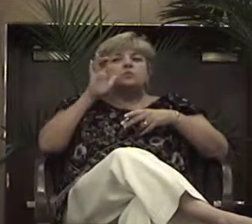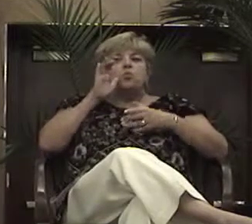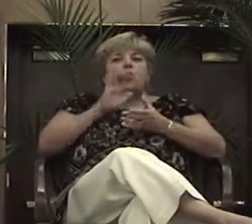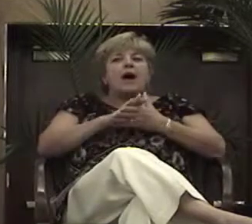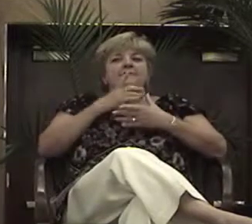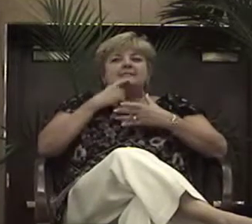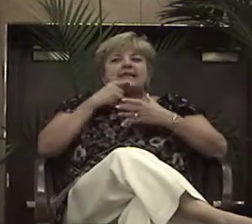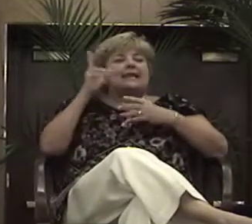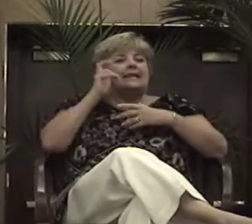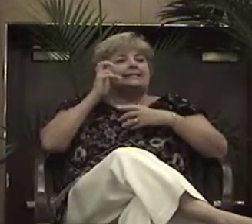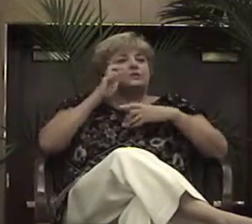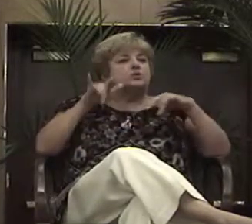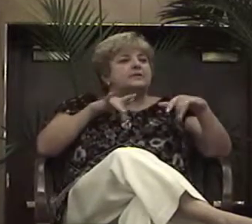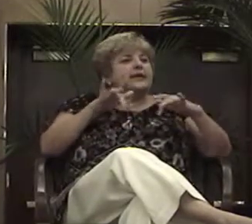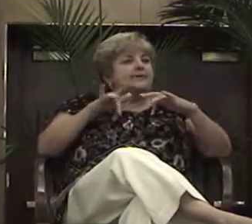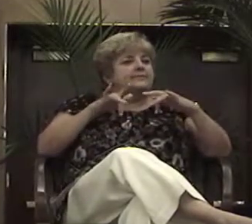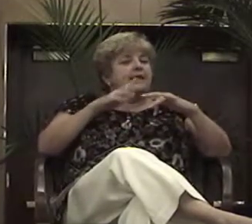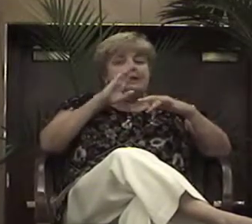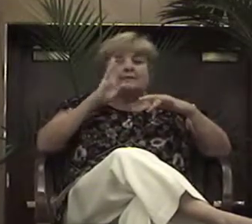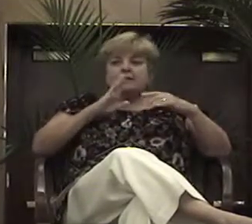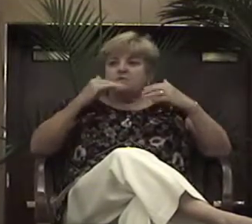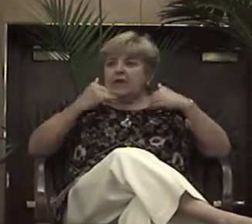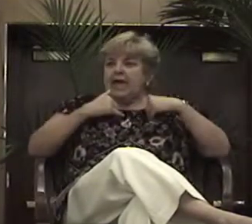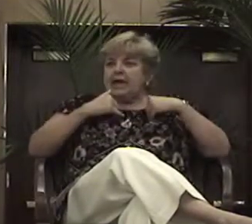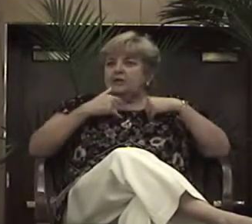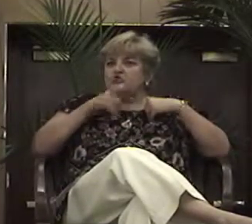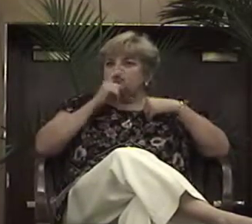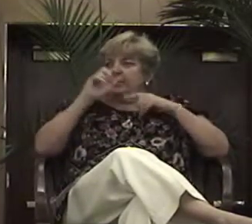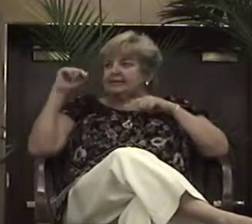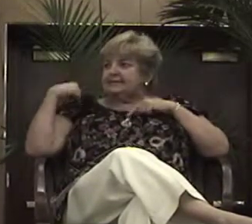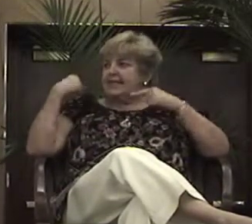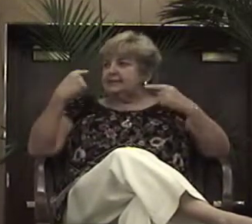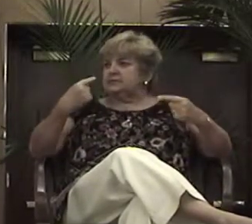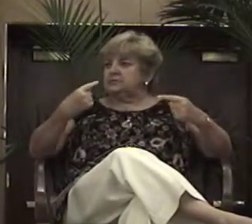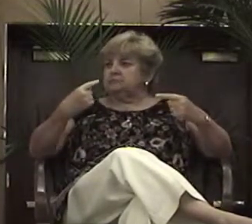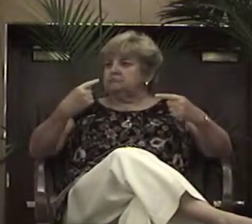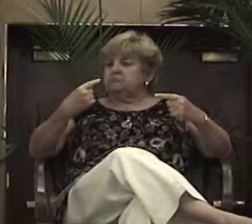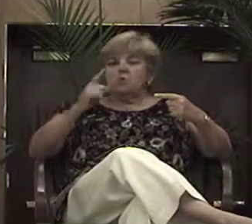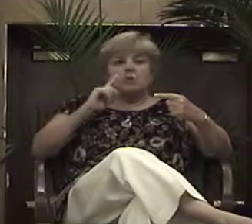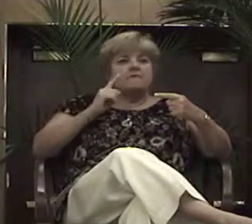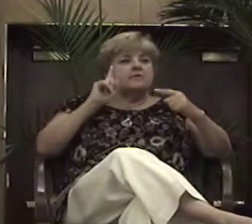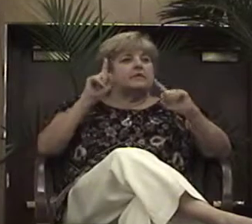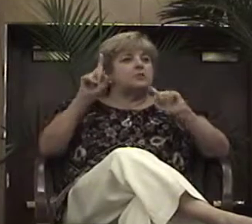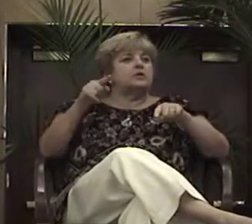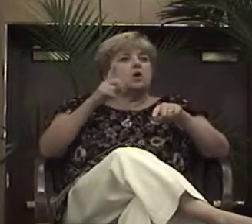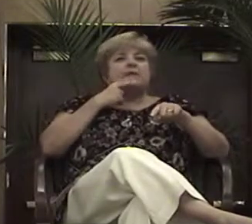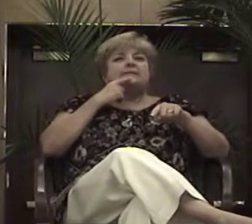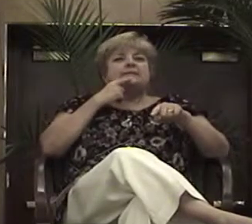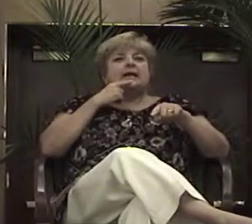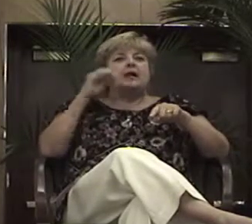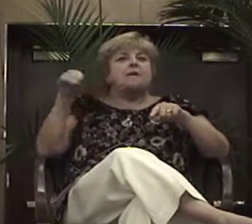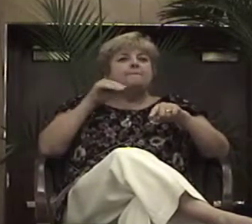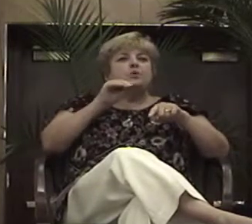every day, and he's never had a drink since. It's 24 years. And she said wherever they went, he'd say, put that new tape in. And he'd listen to